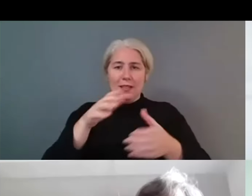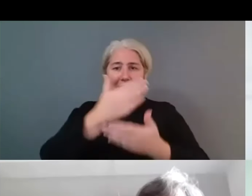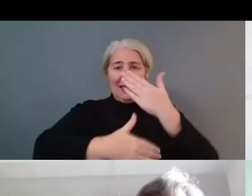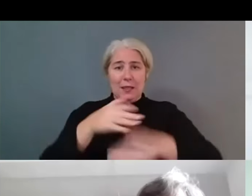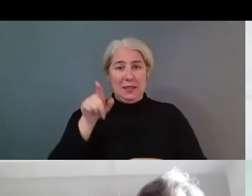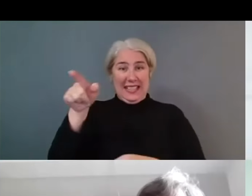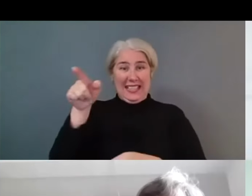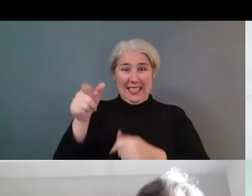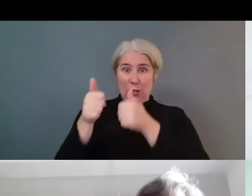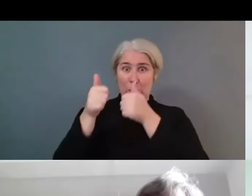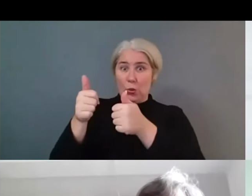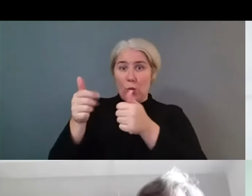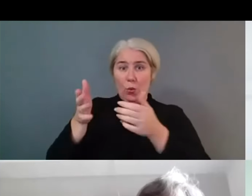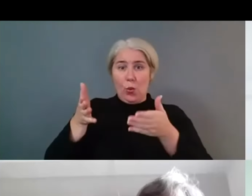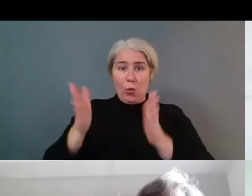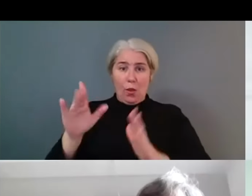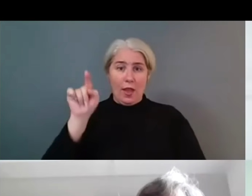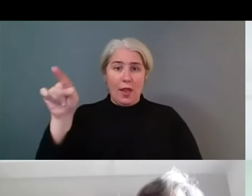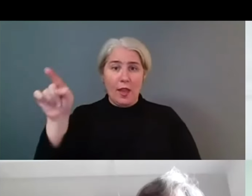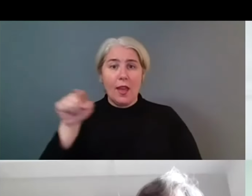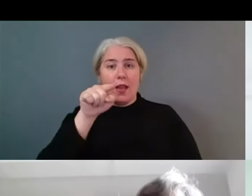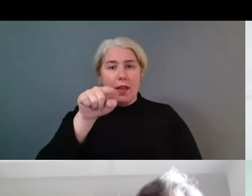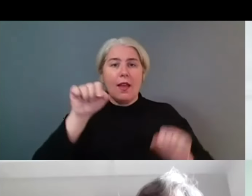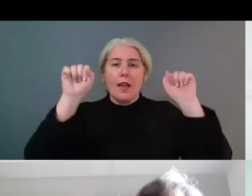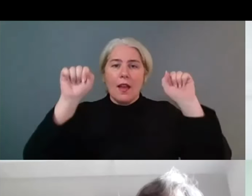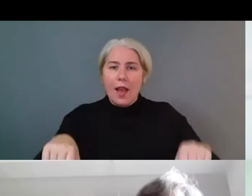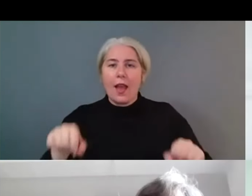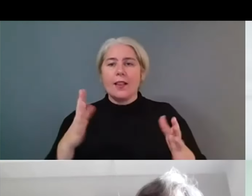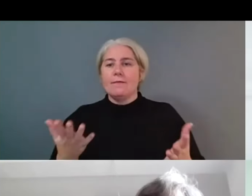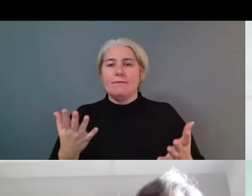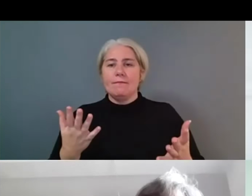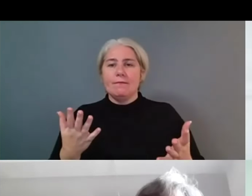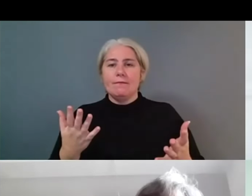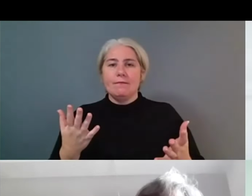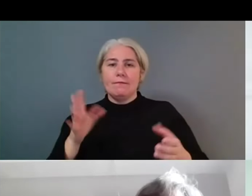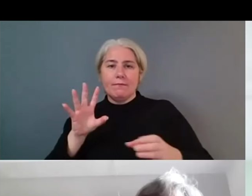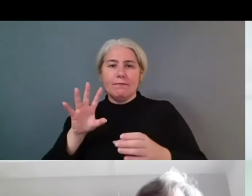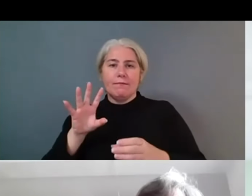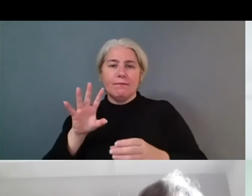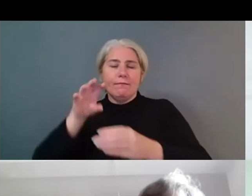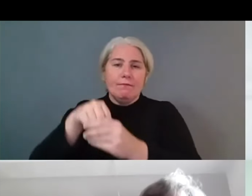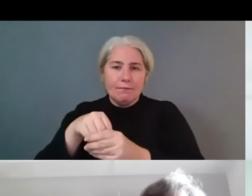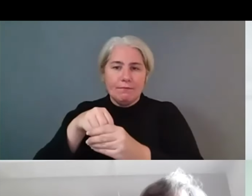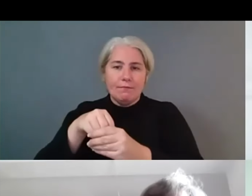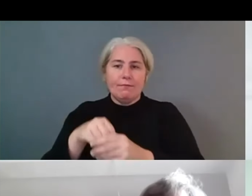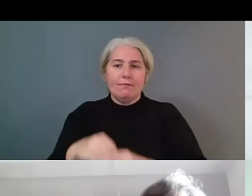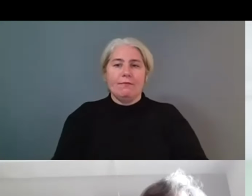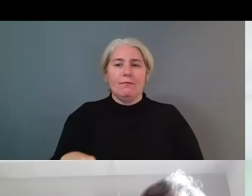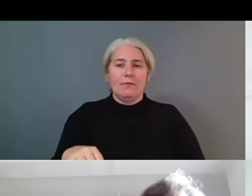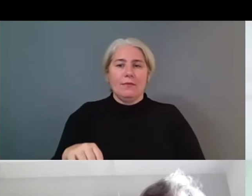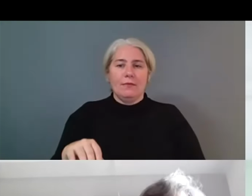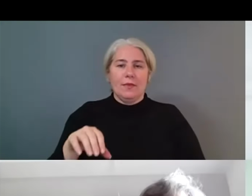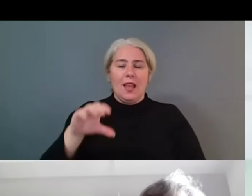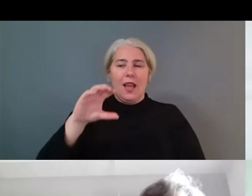platform to participate. It is the conference of the state parties hold usually in New York,